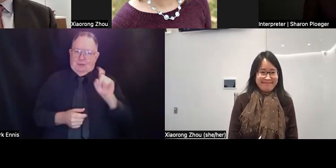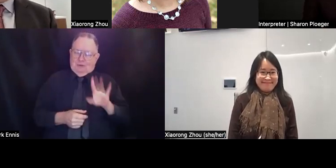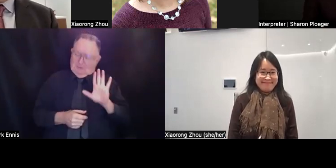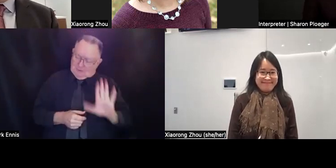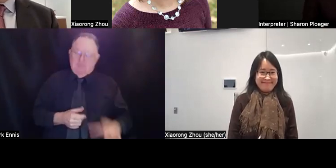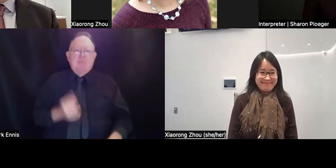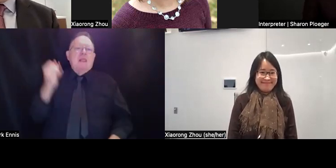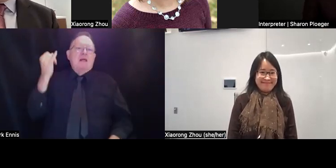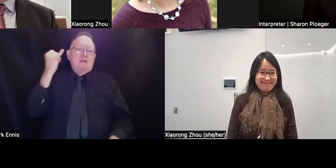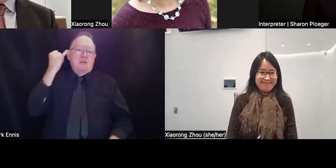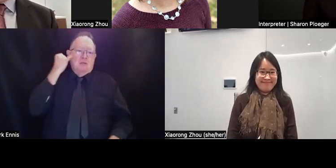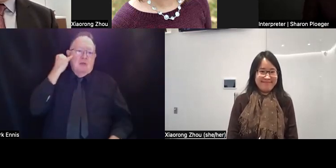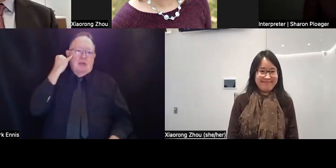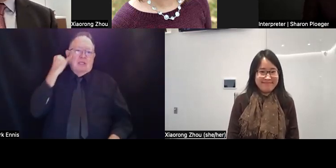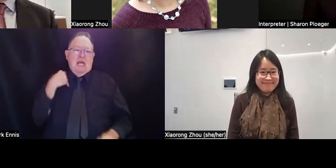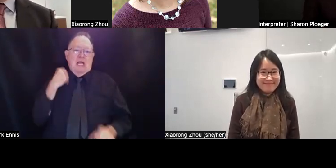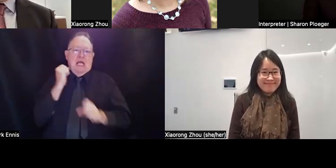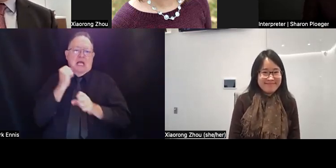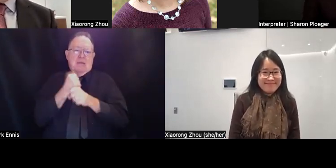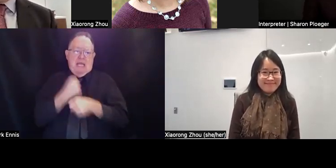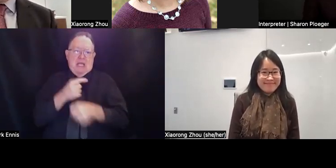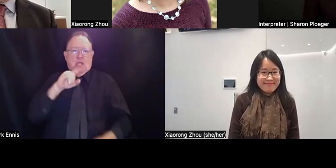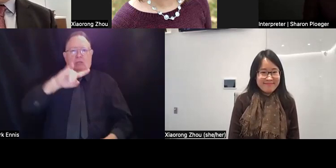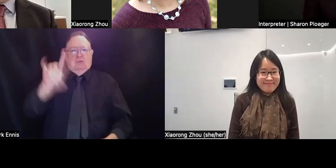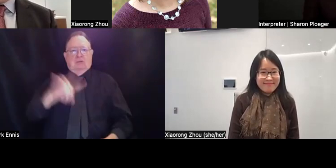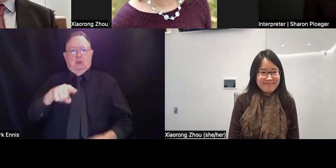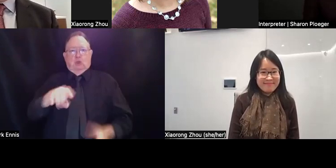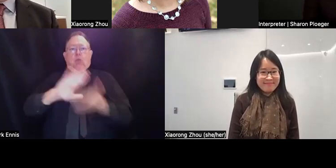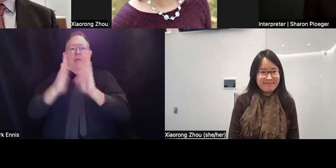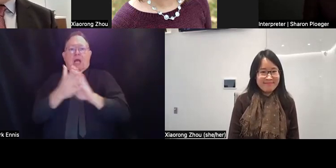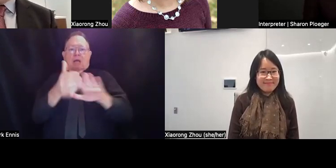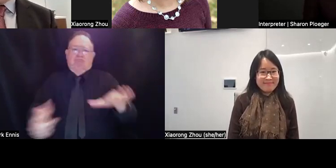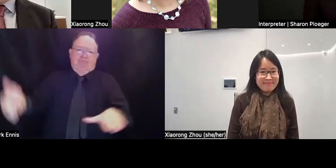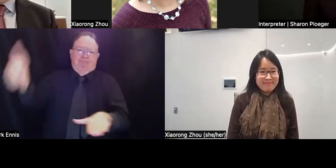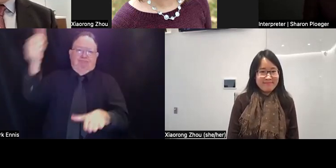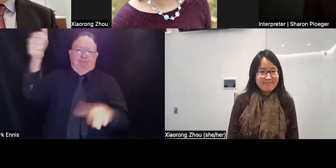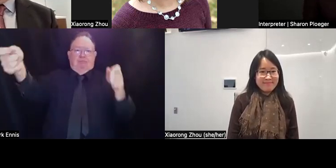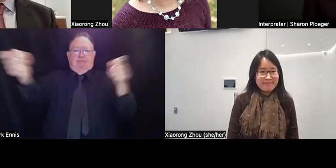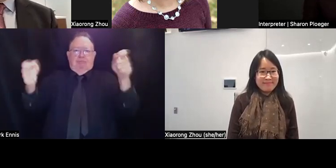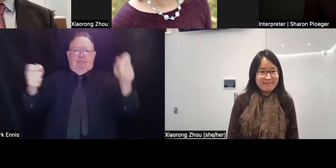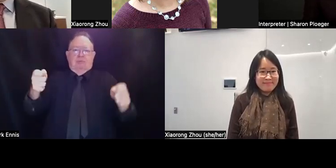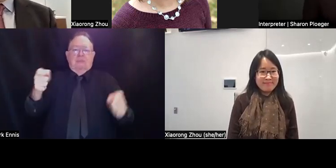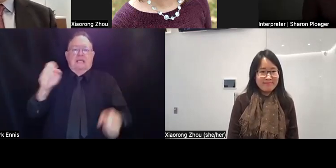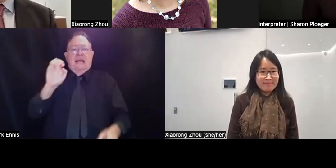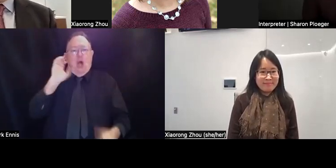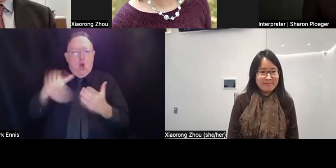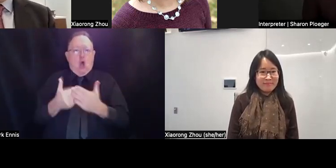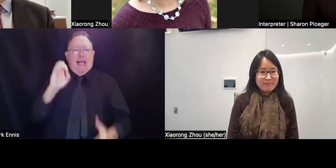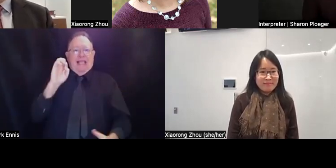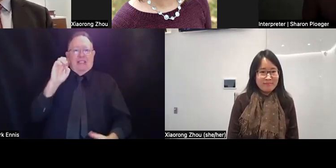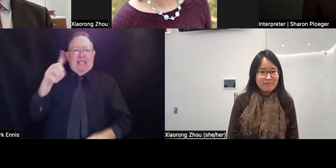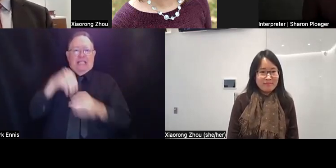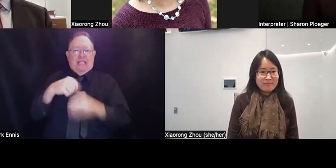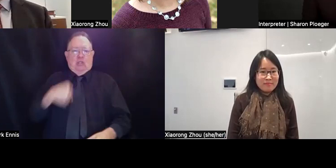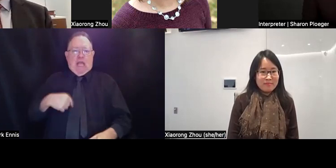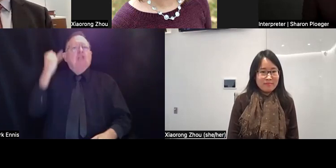Zhou Xiaorong the minister of education for China, and you had that control,